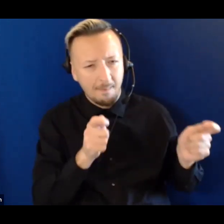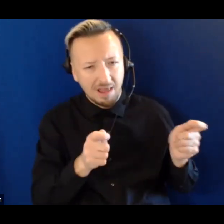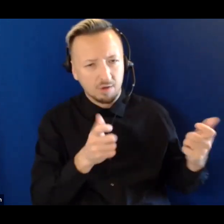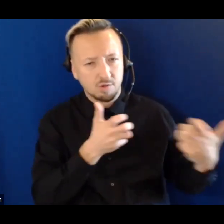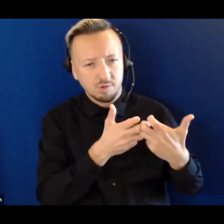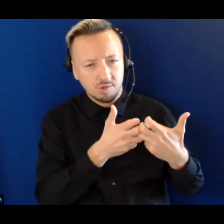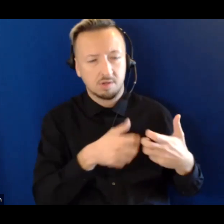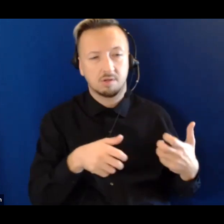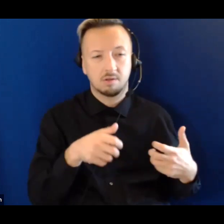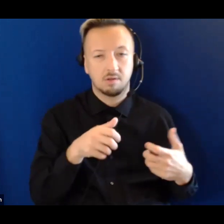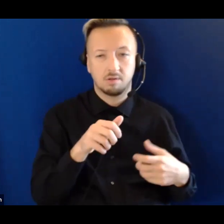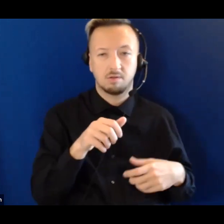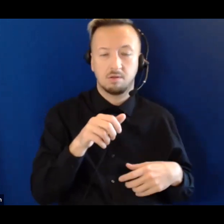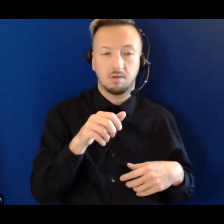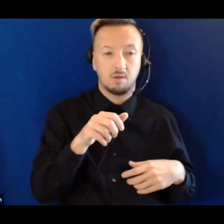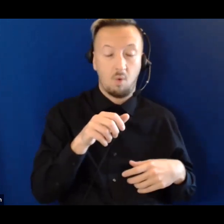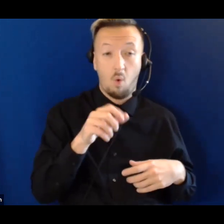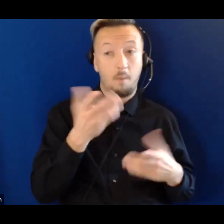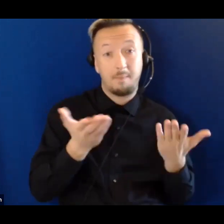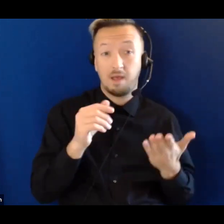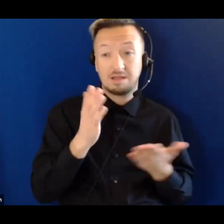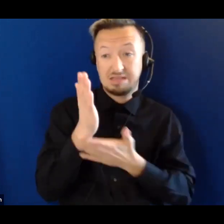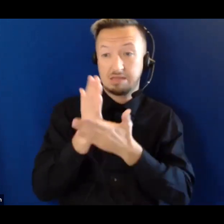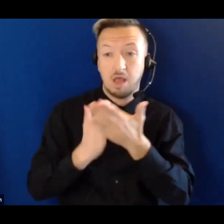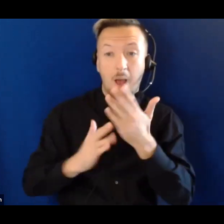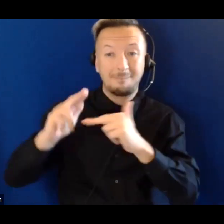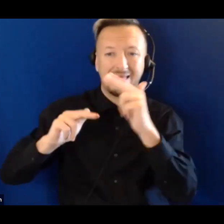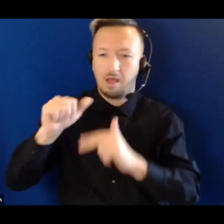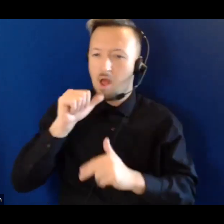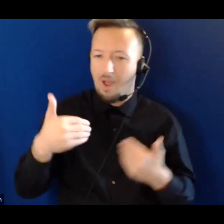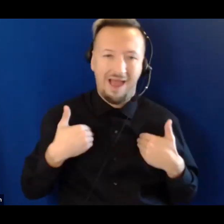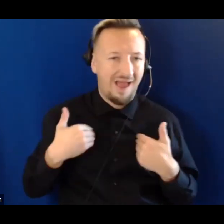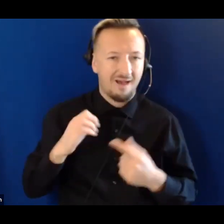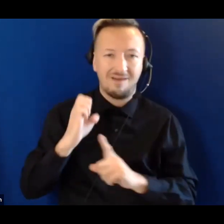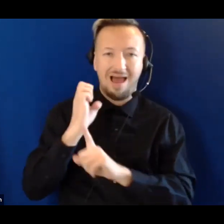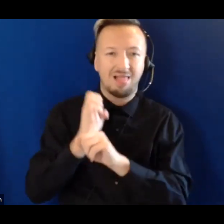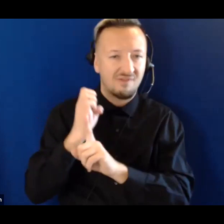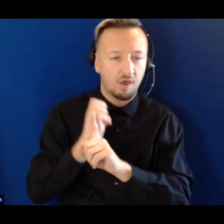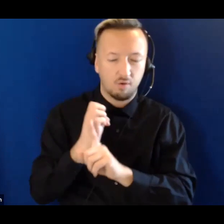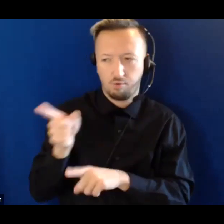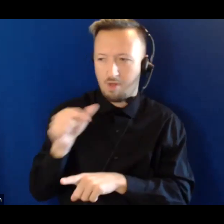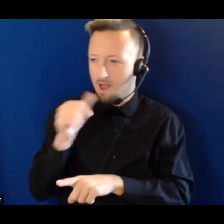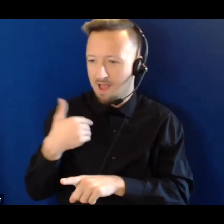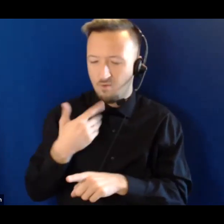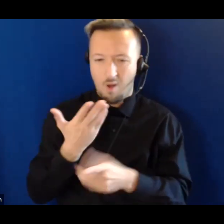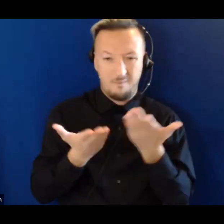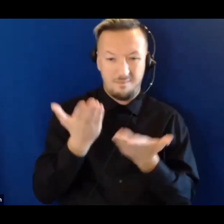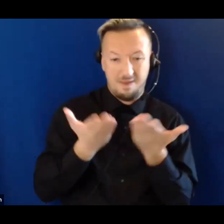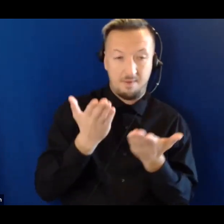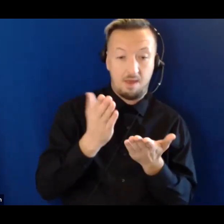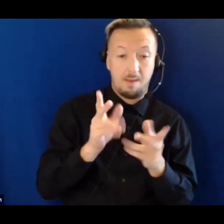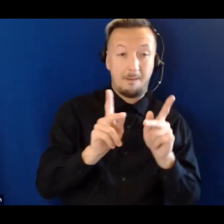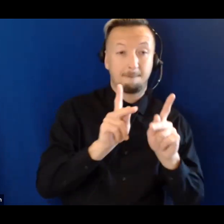like them not having elevators in certain buildings, or maybe not having accommodations for people who